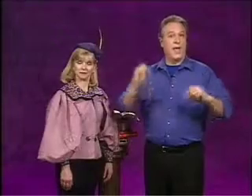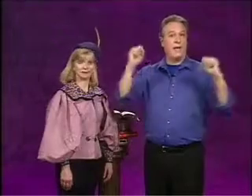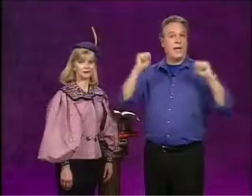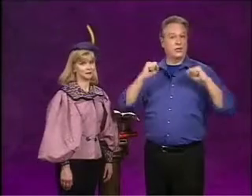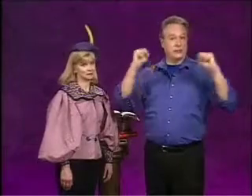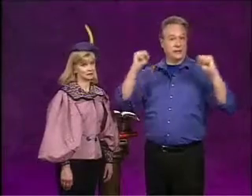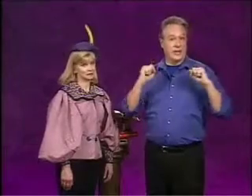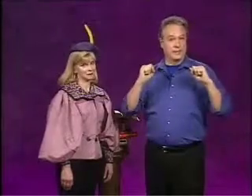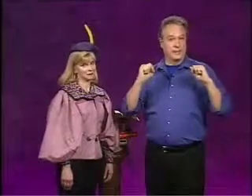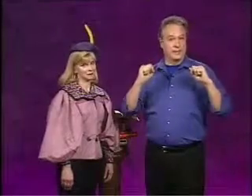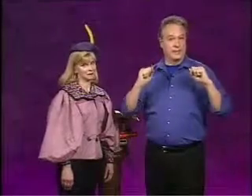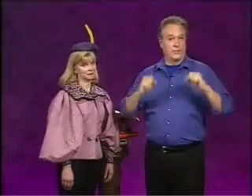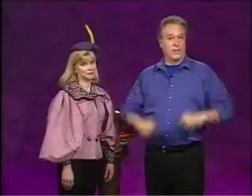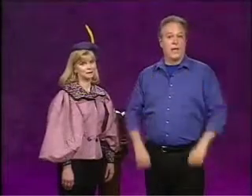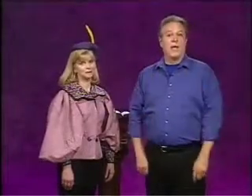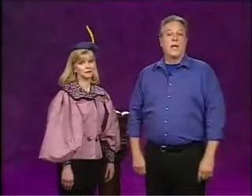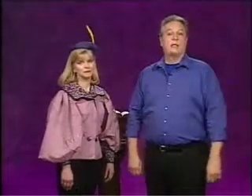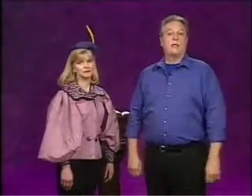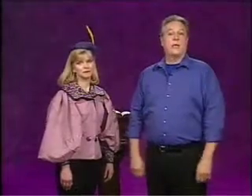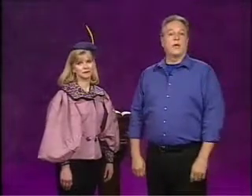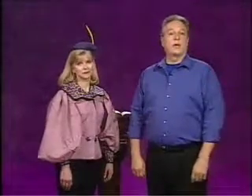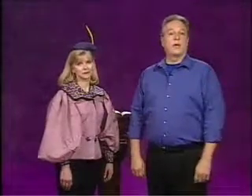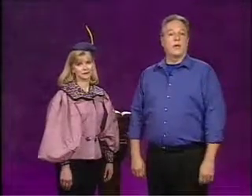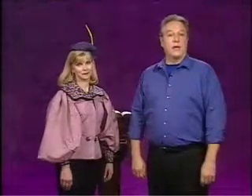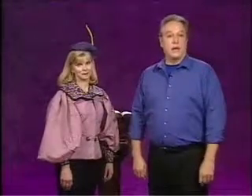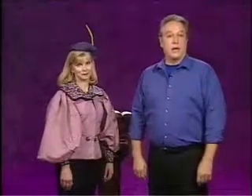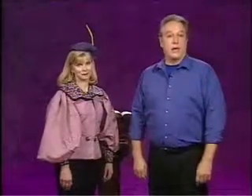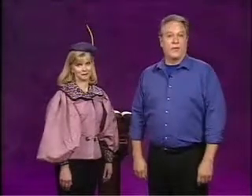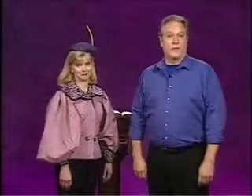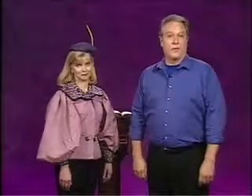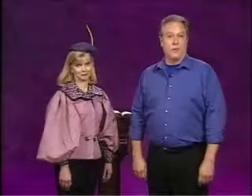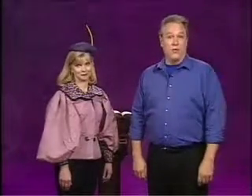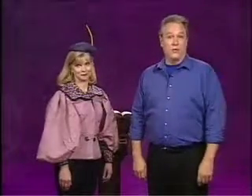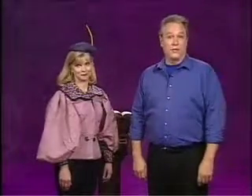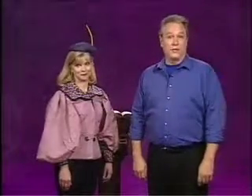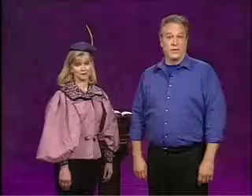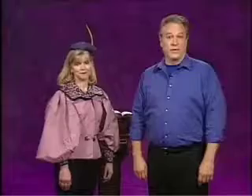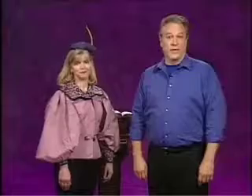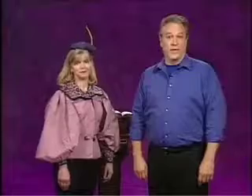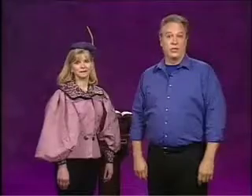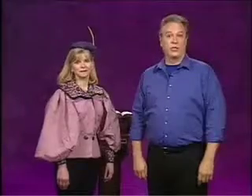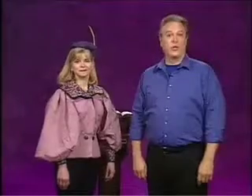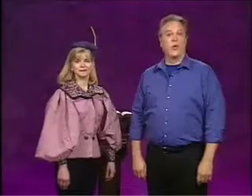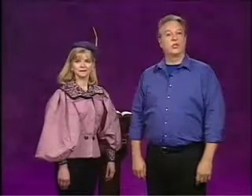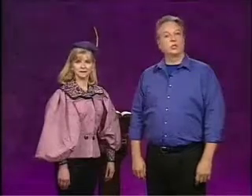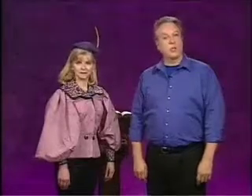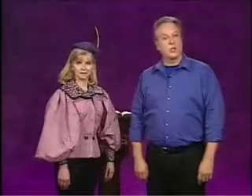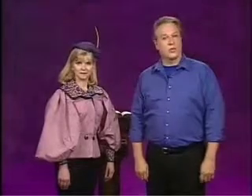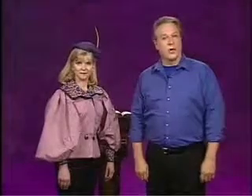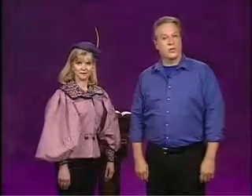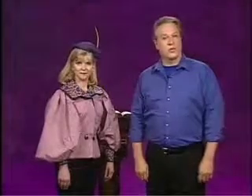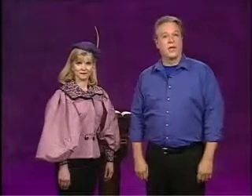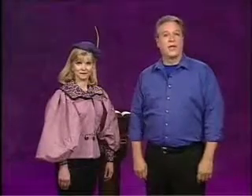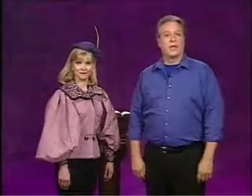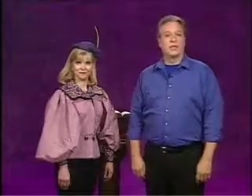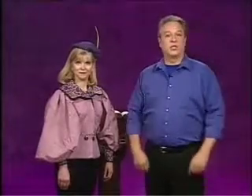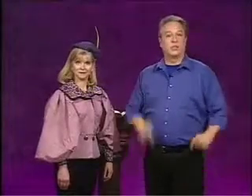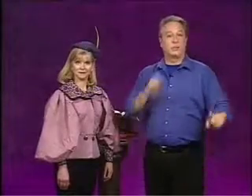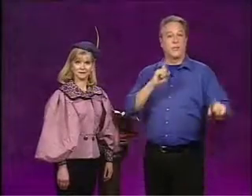and exercising. Decrease the number of repeated movements of the sign to show a short duration, such as